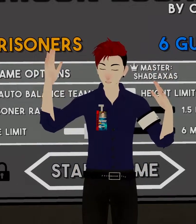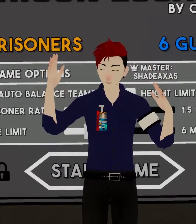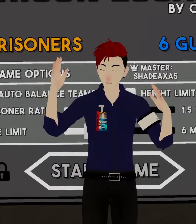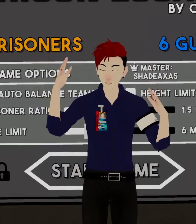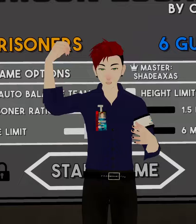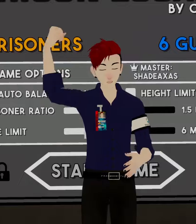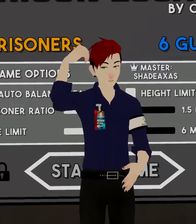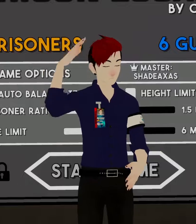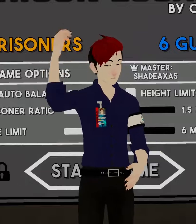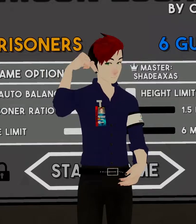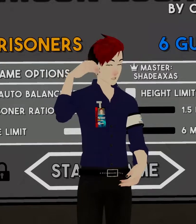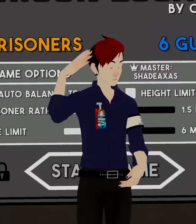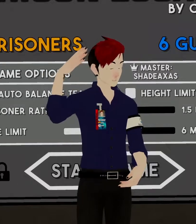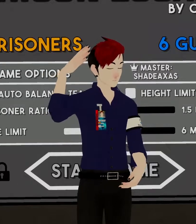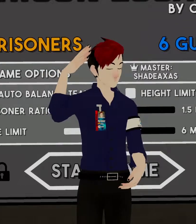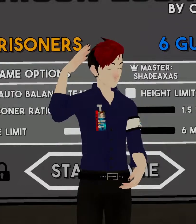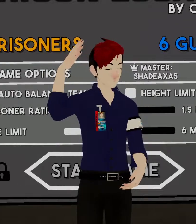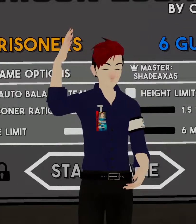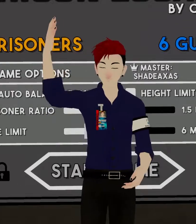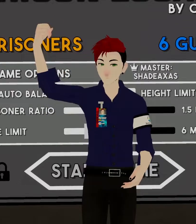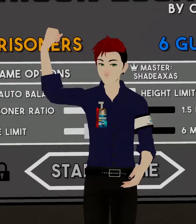The showers.